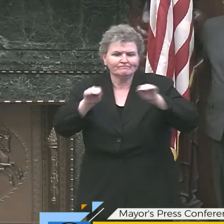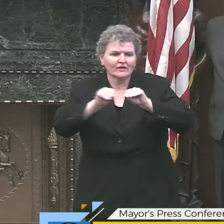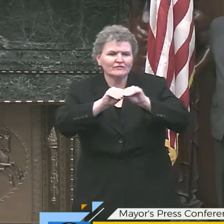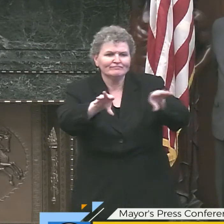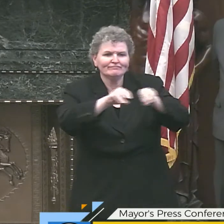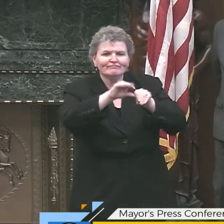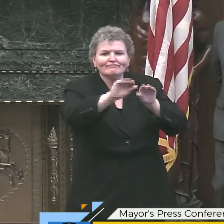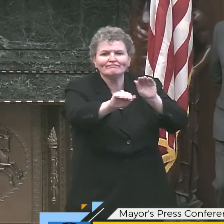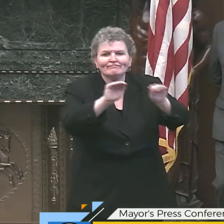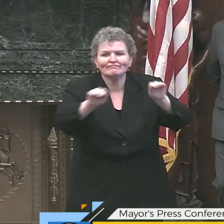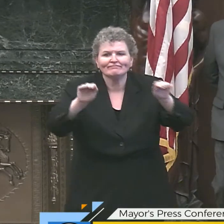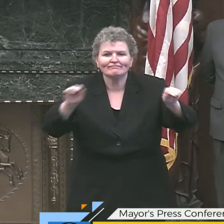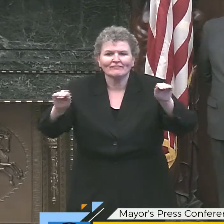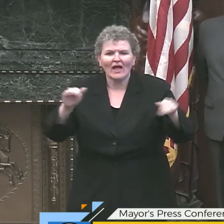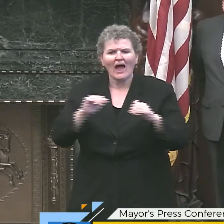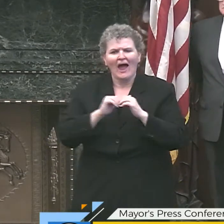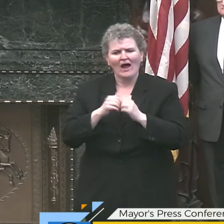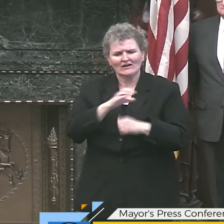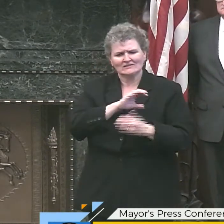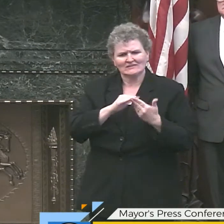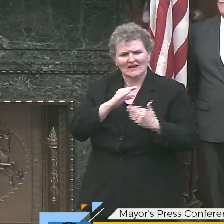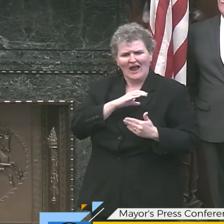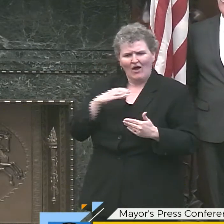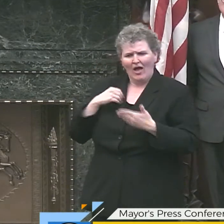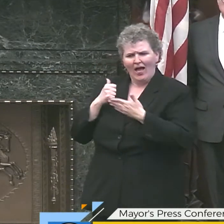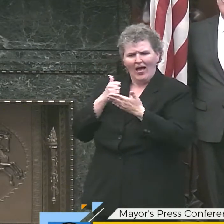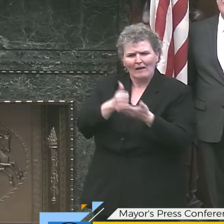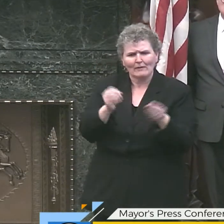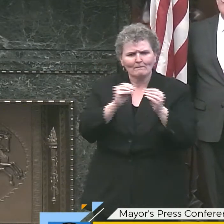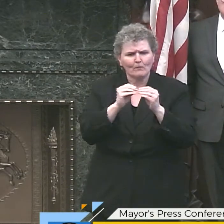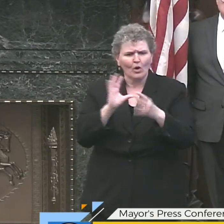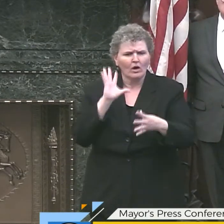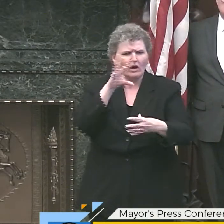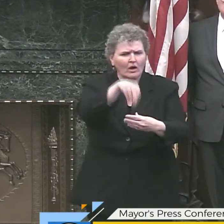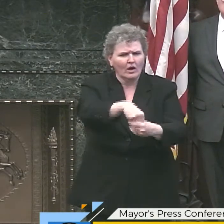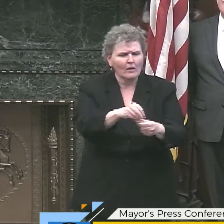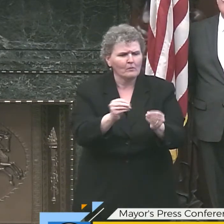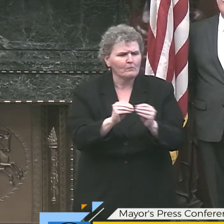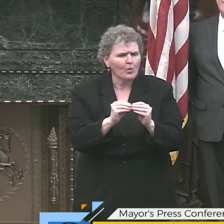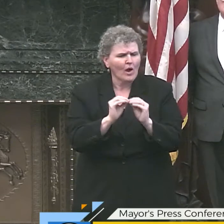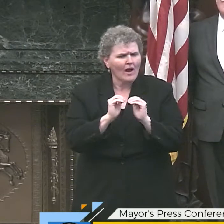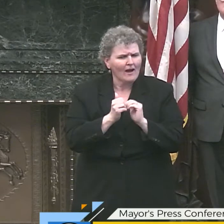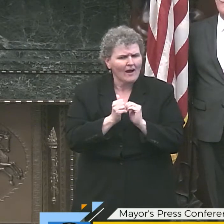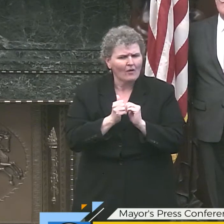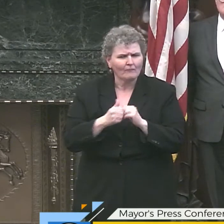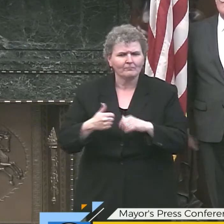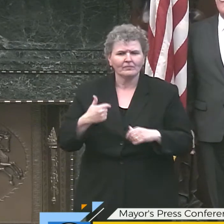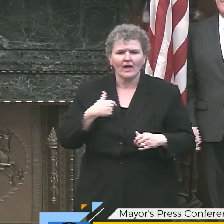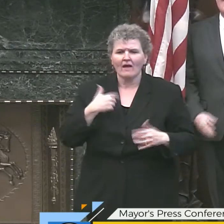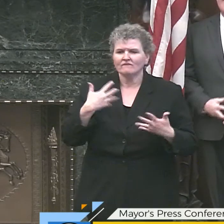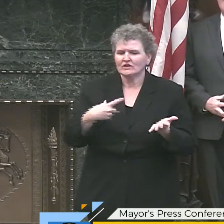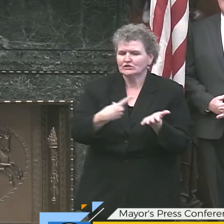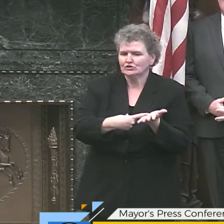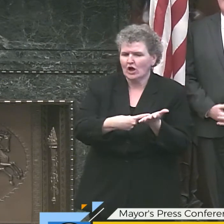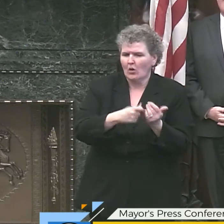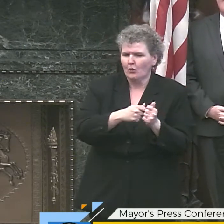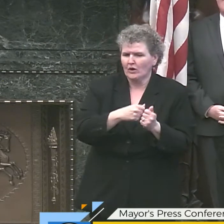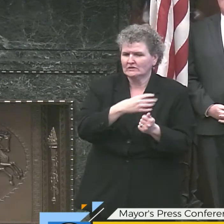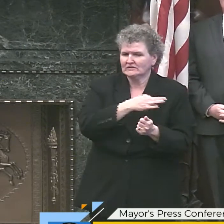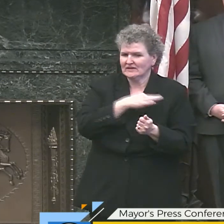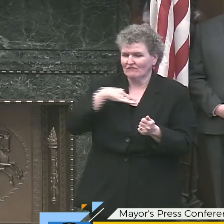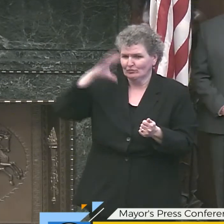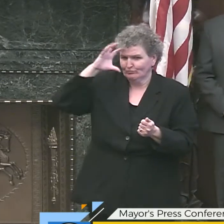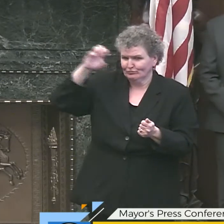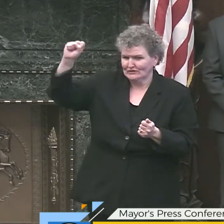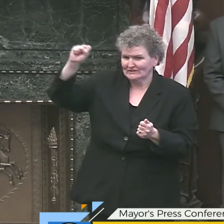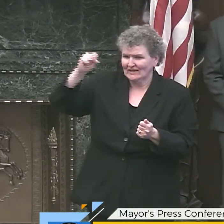anything more that can be done in that way. I can just simply say that I've had conversations with the council president, and he said, how can they be helpful? And I said,